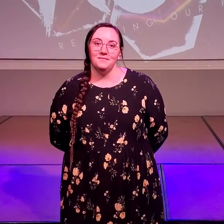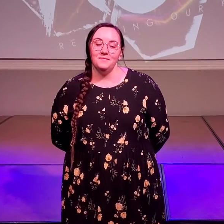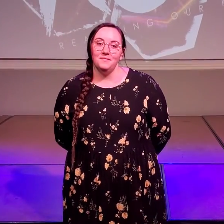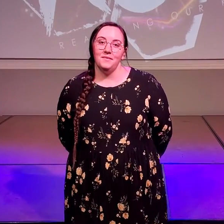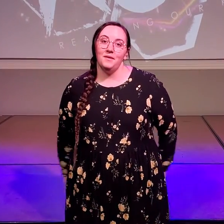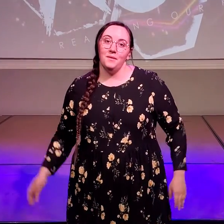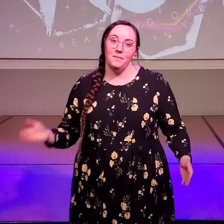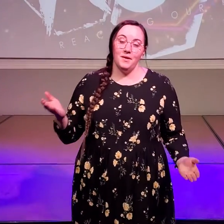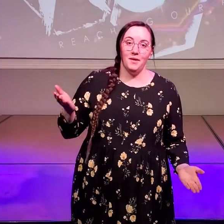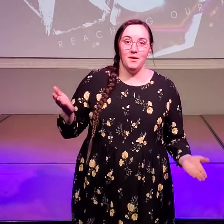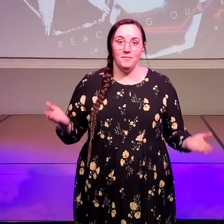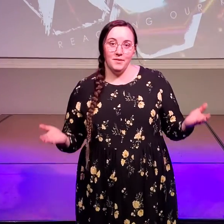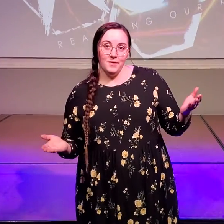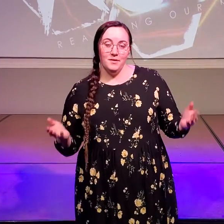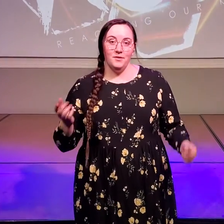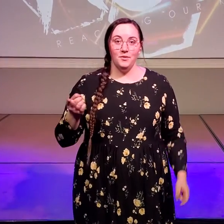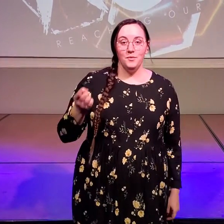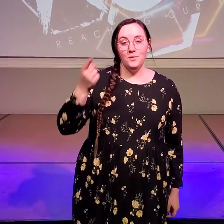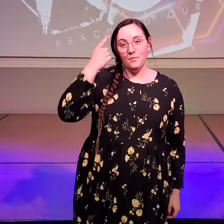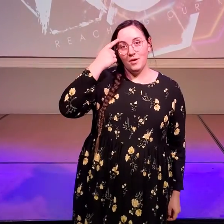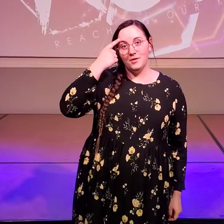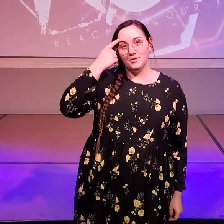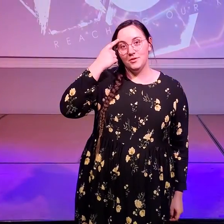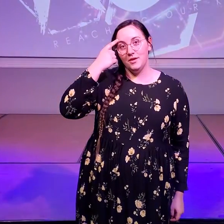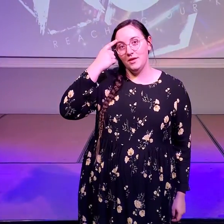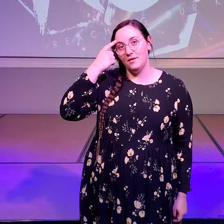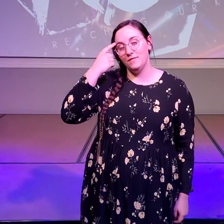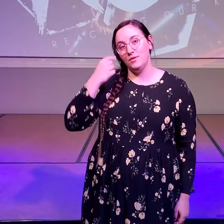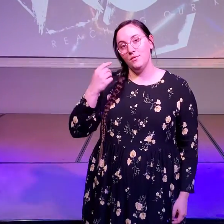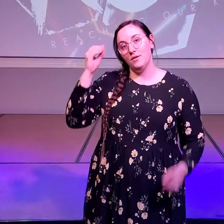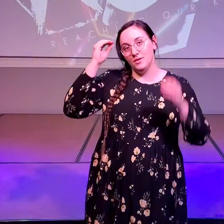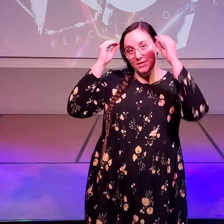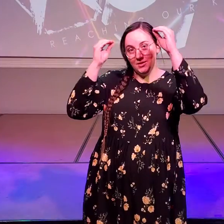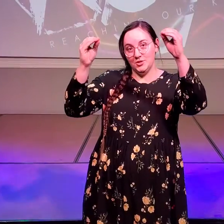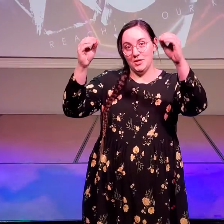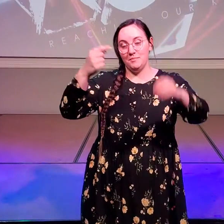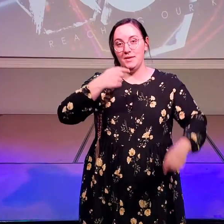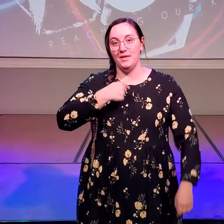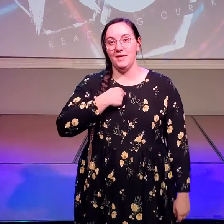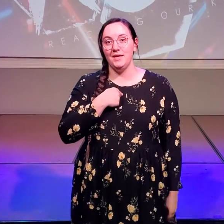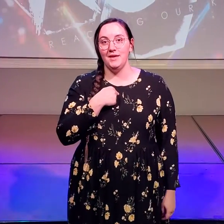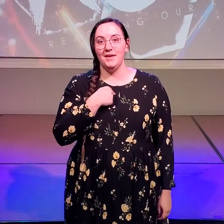Maybe you wonder if you're teaching me